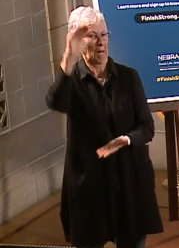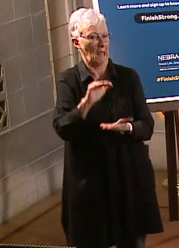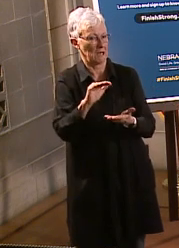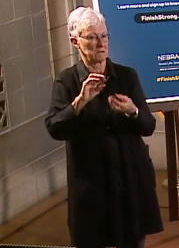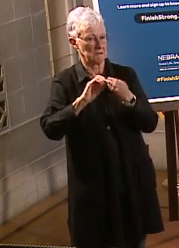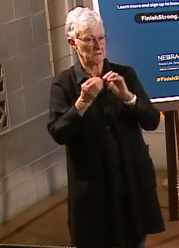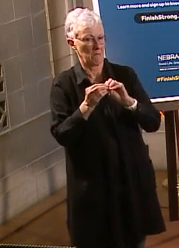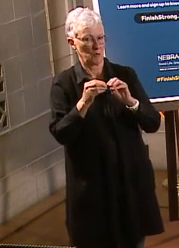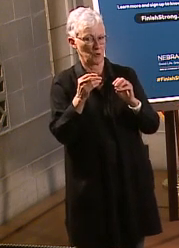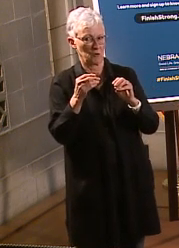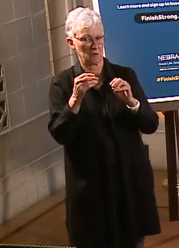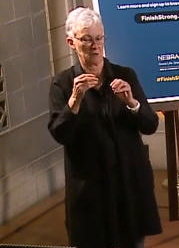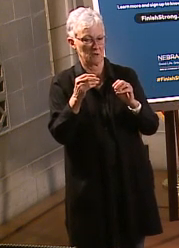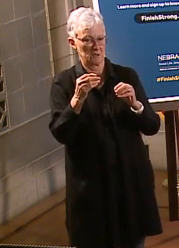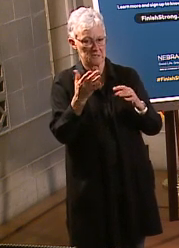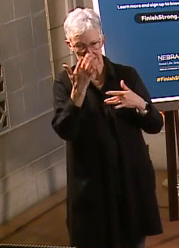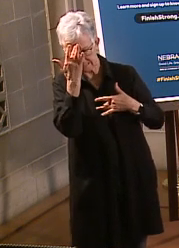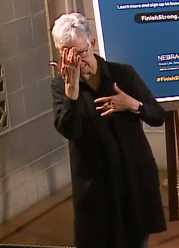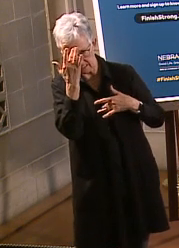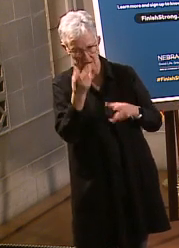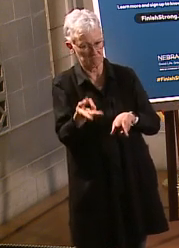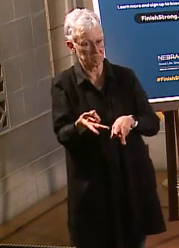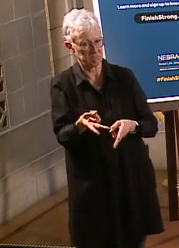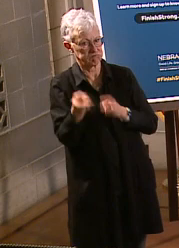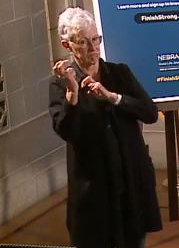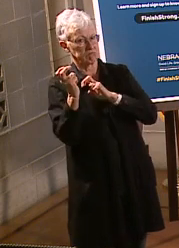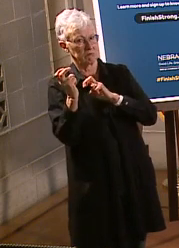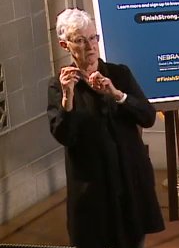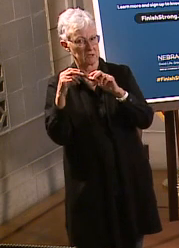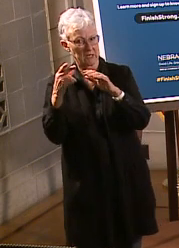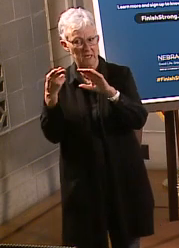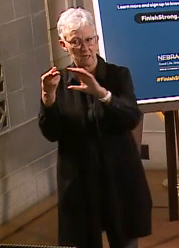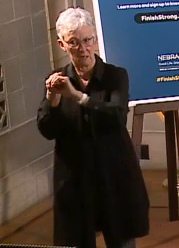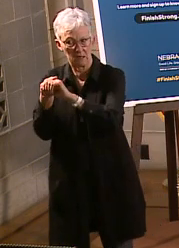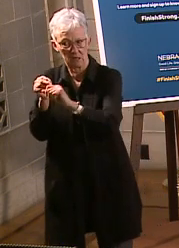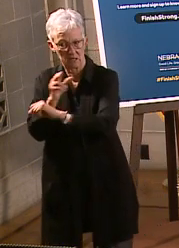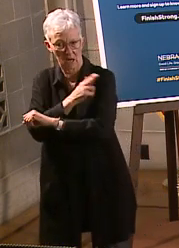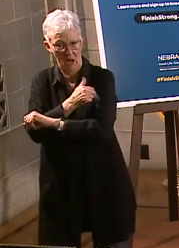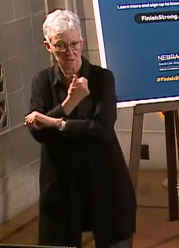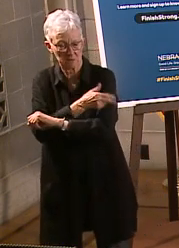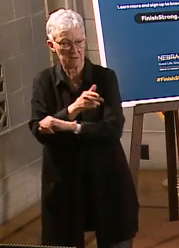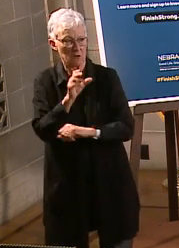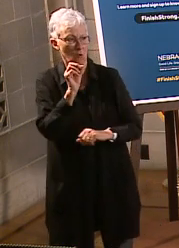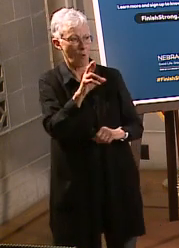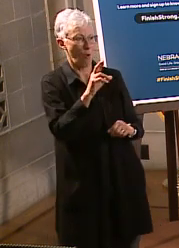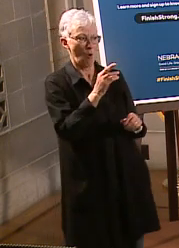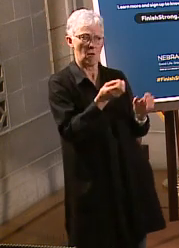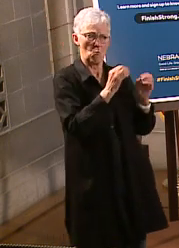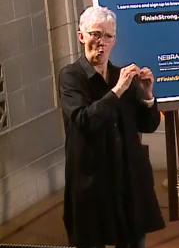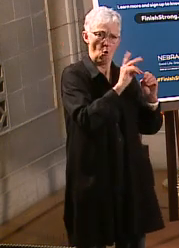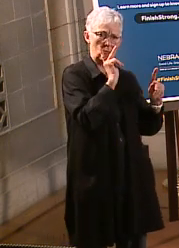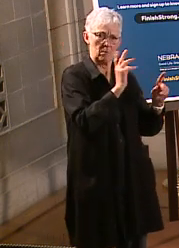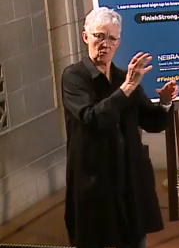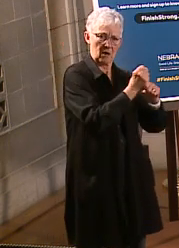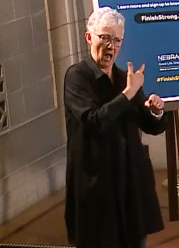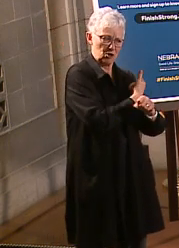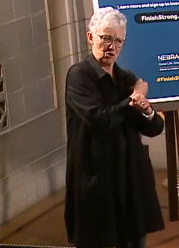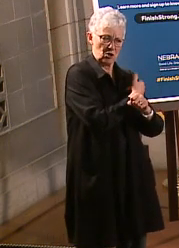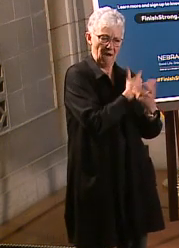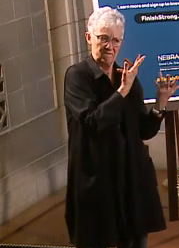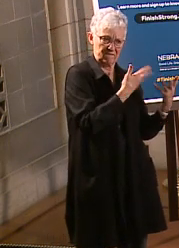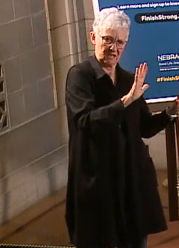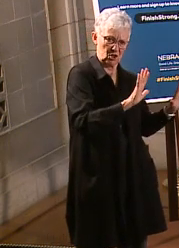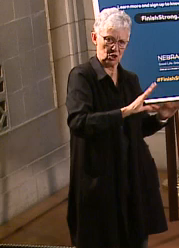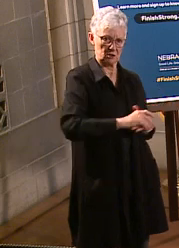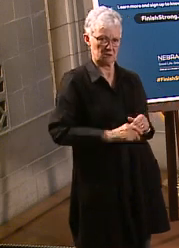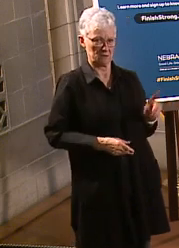Is it a combination of maybe, patients being vaccinated? We started to see our hospitalizations go